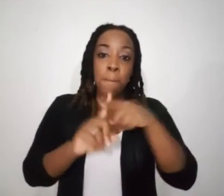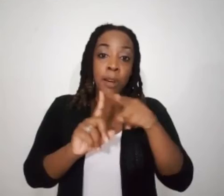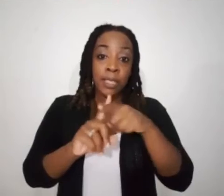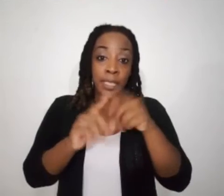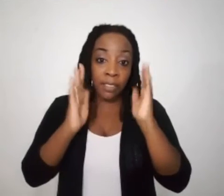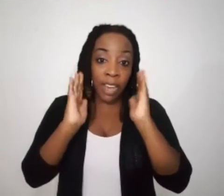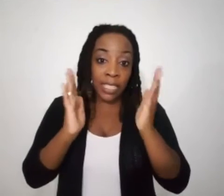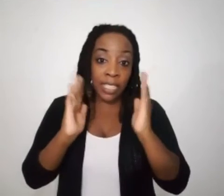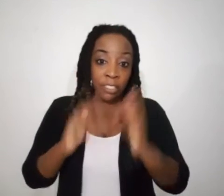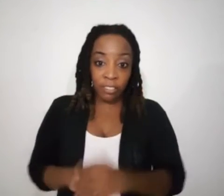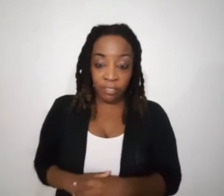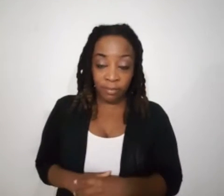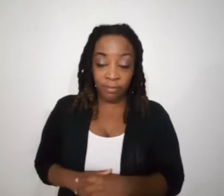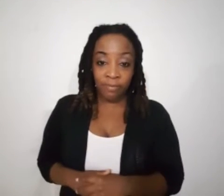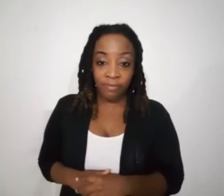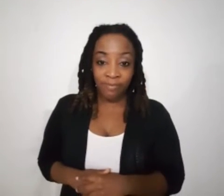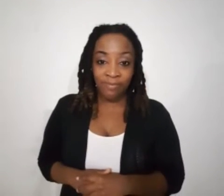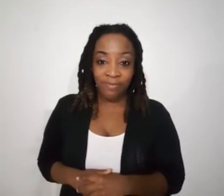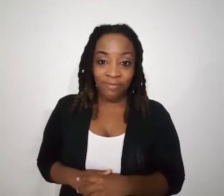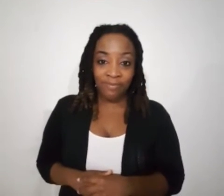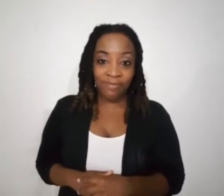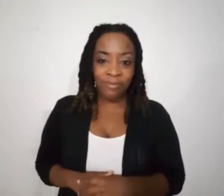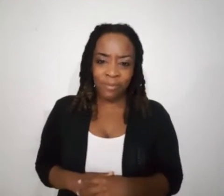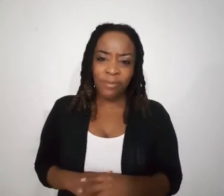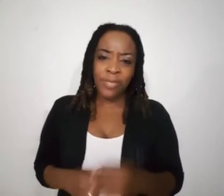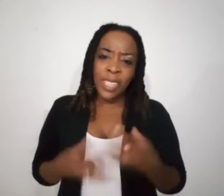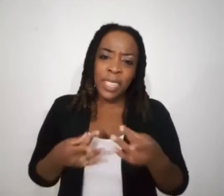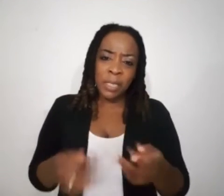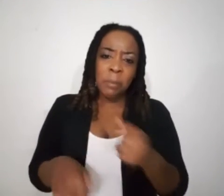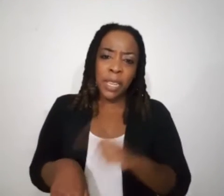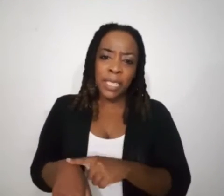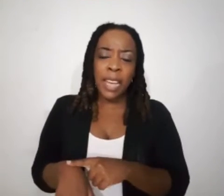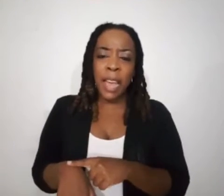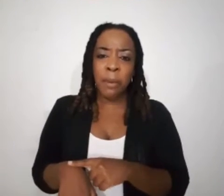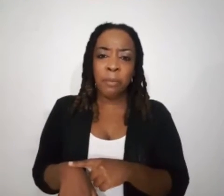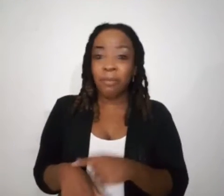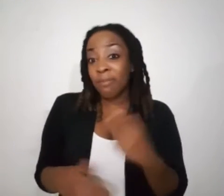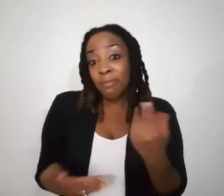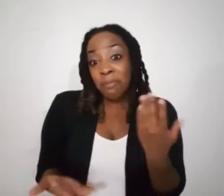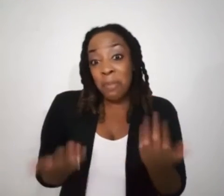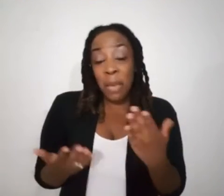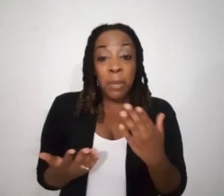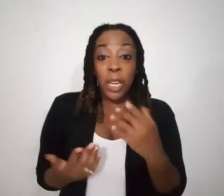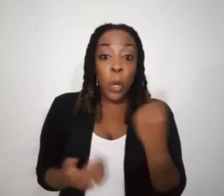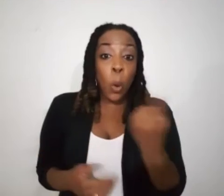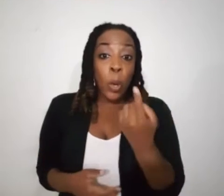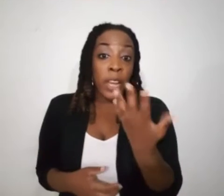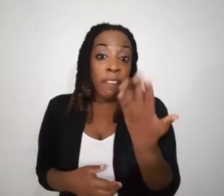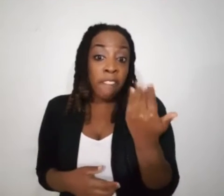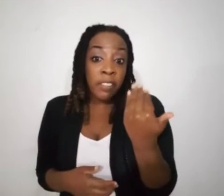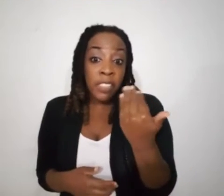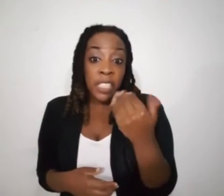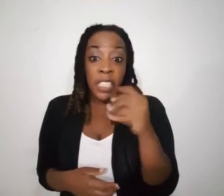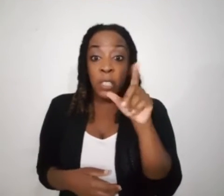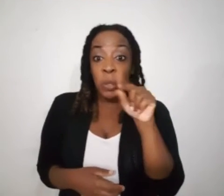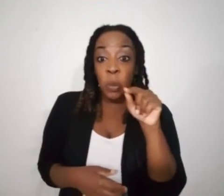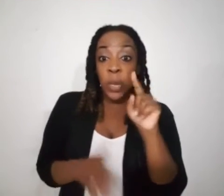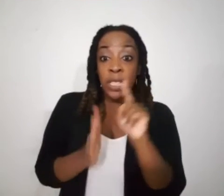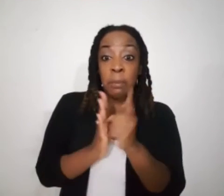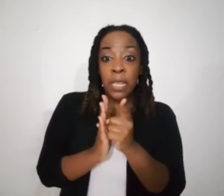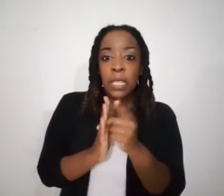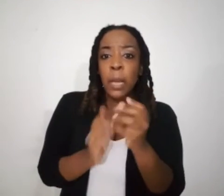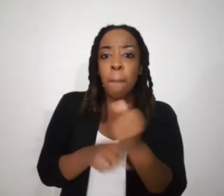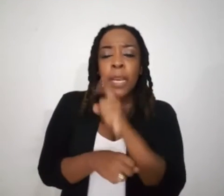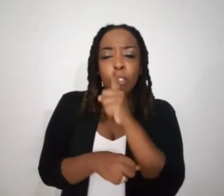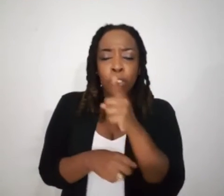Make sure there's special time that you spend with them. It could be just 15 or 20 minutes, but make sure you spend